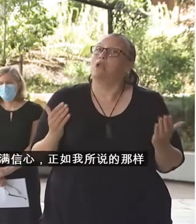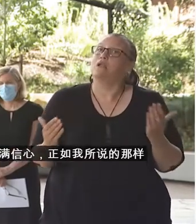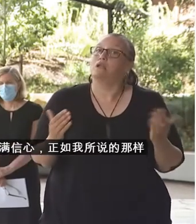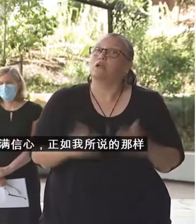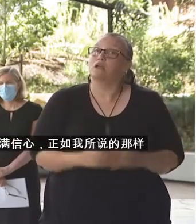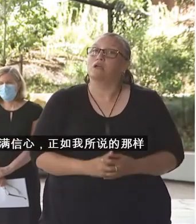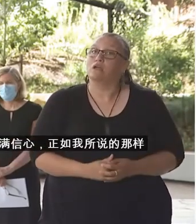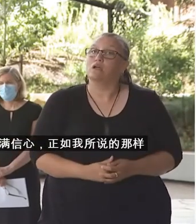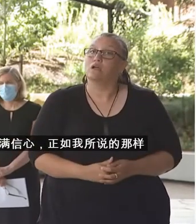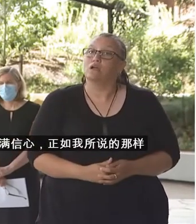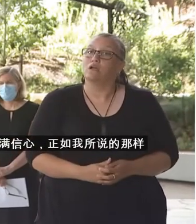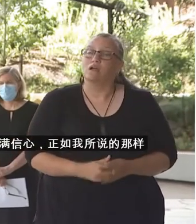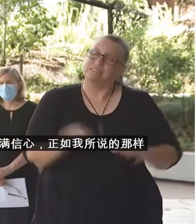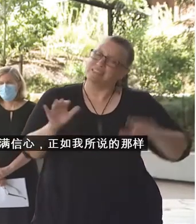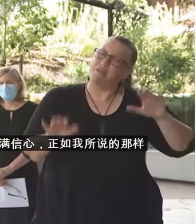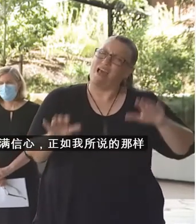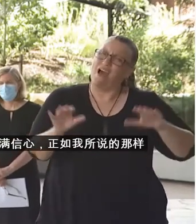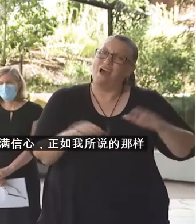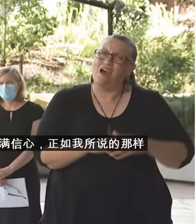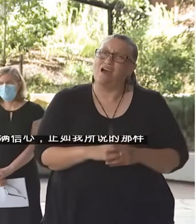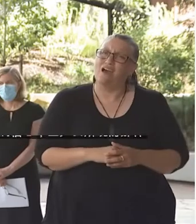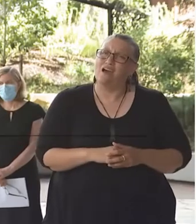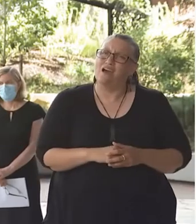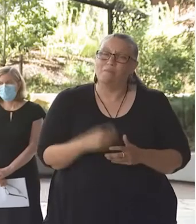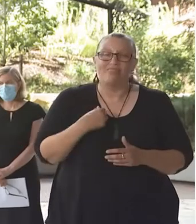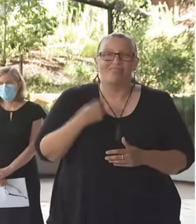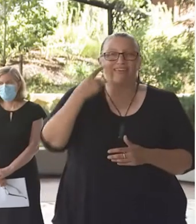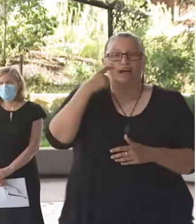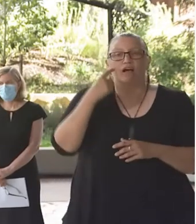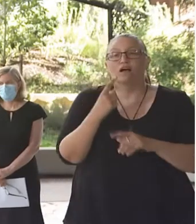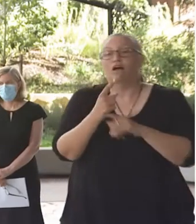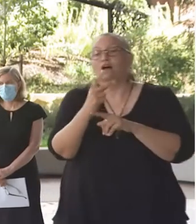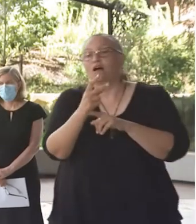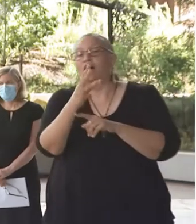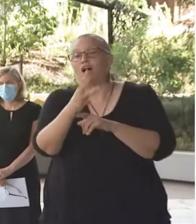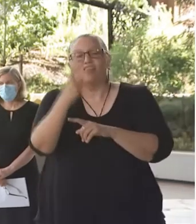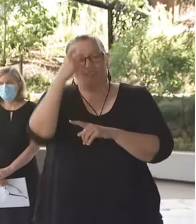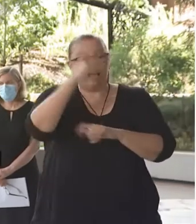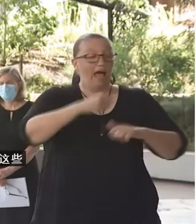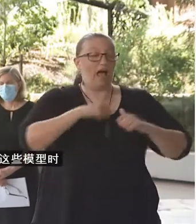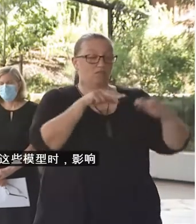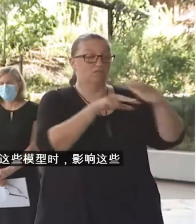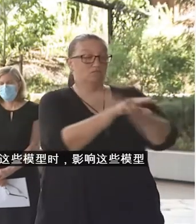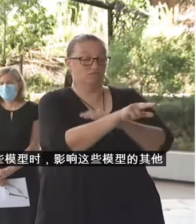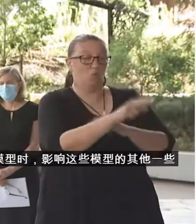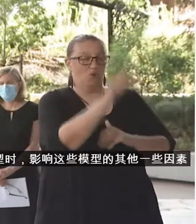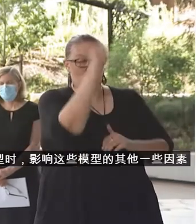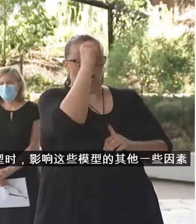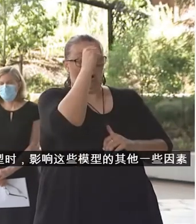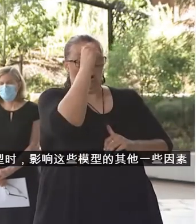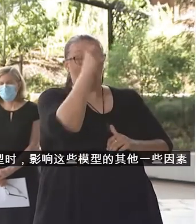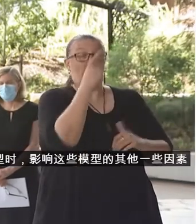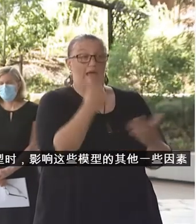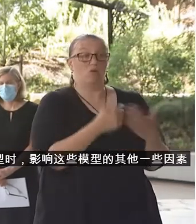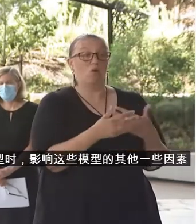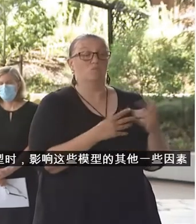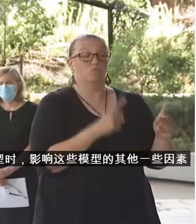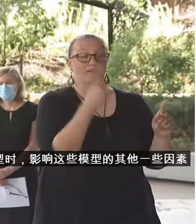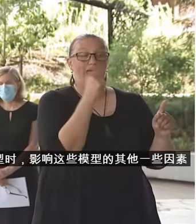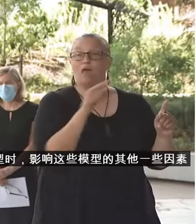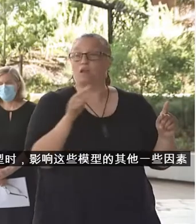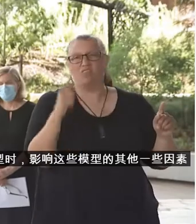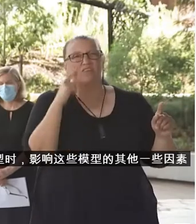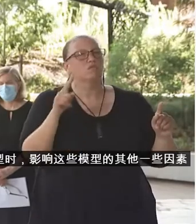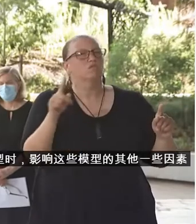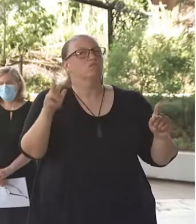I said, into the next couple of weeks. Some of the other things that were influencing those models when we presented them to you